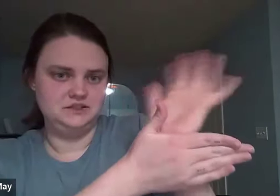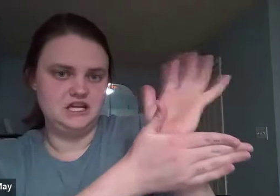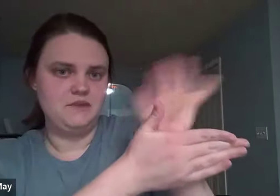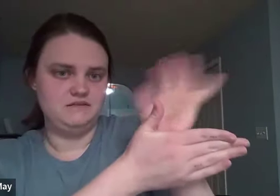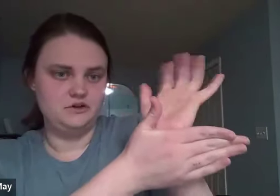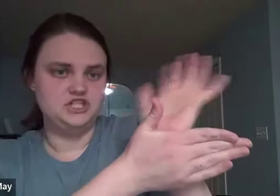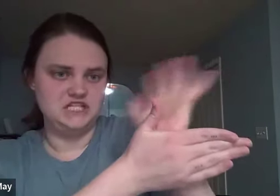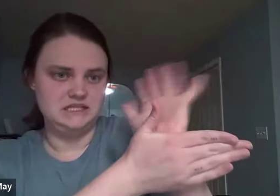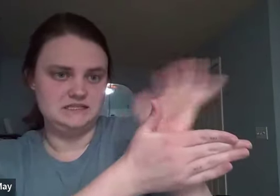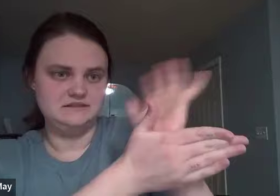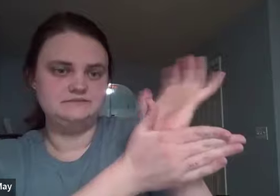shake it back and forth, cheese.